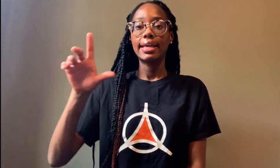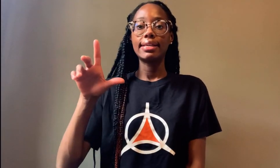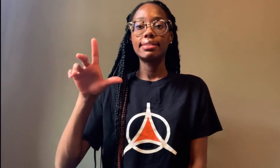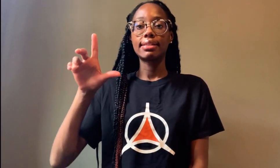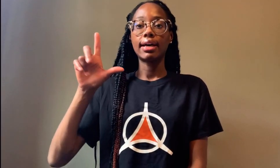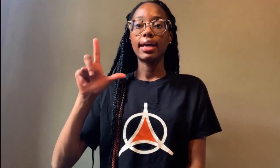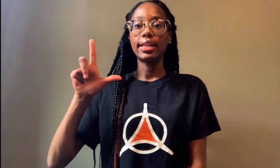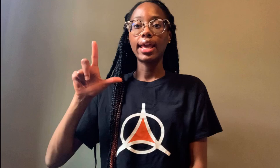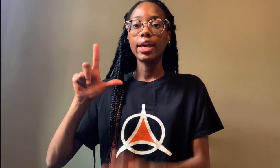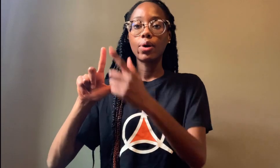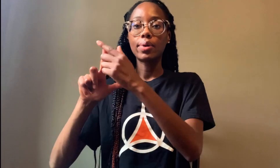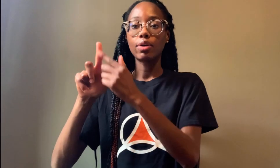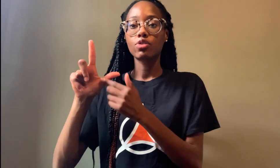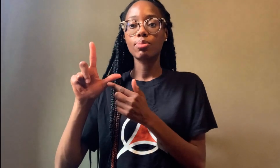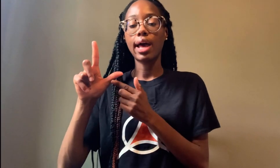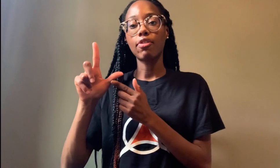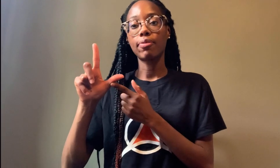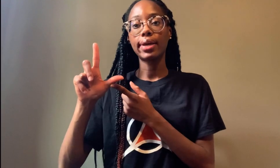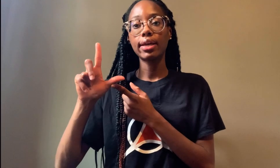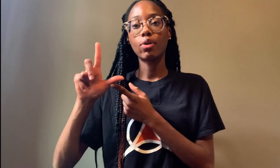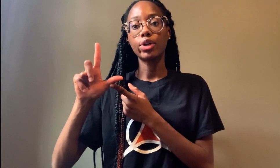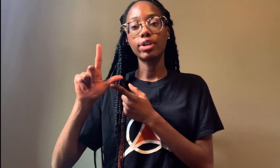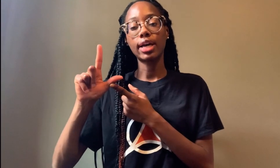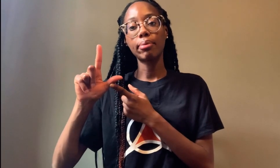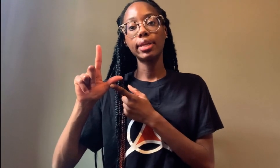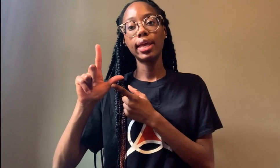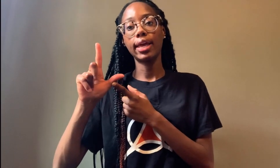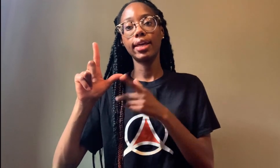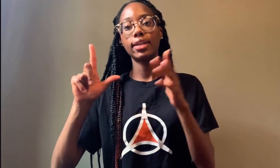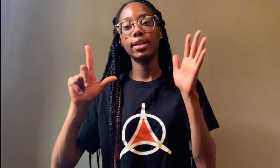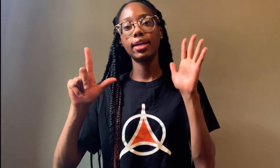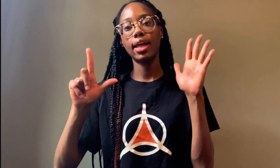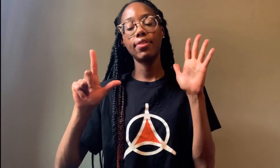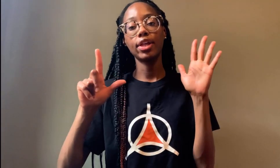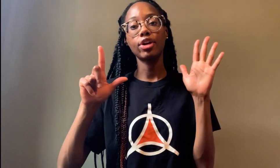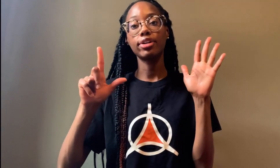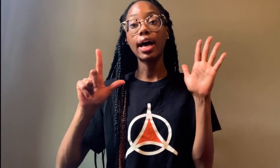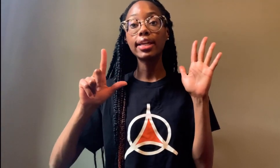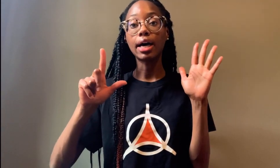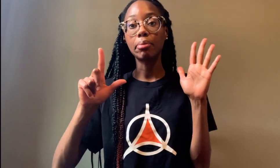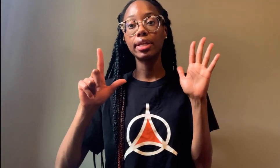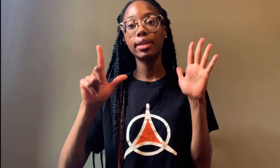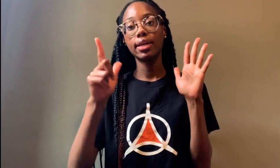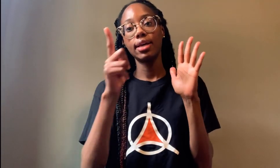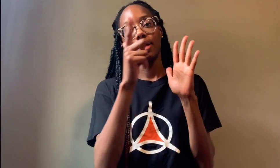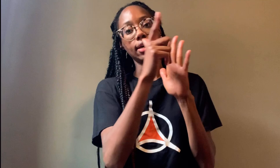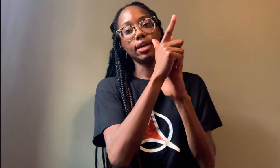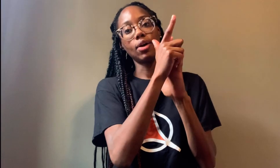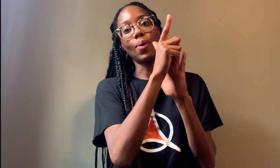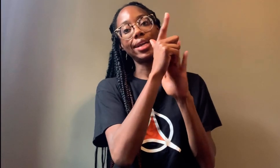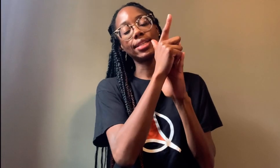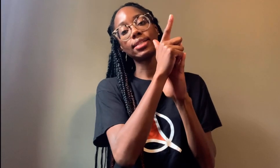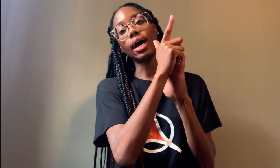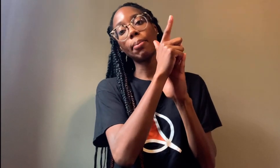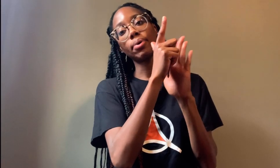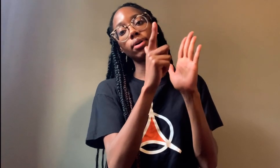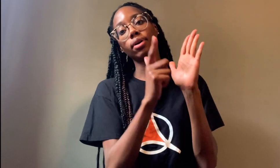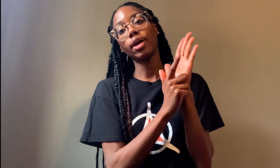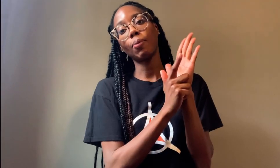is an L, we know this from the alphabet, on your dominant hand, and then your non-dominant right at the top and right